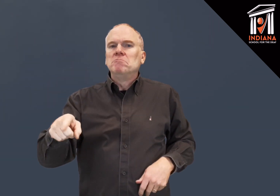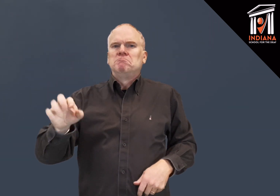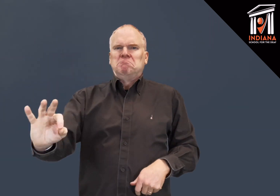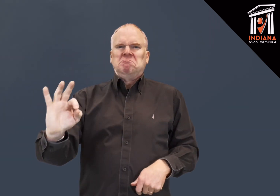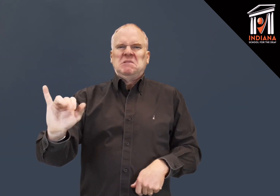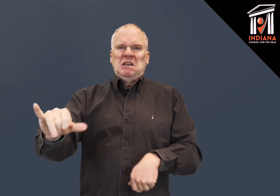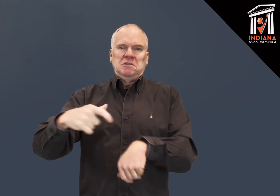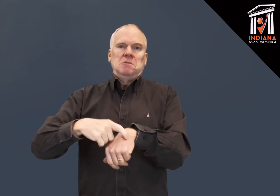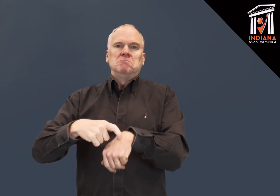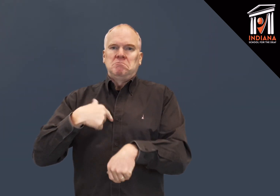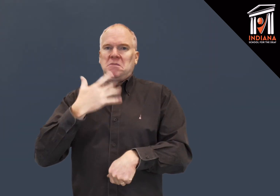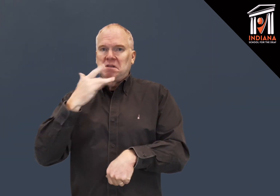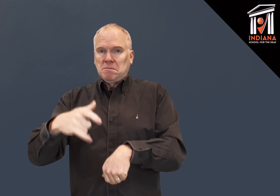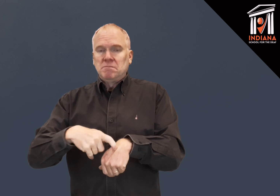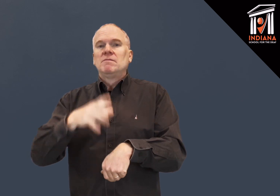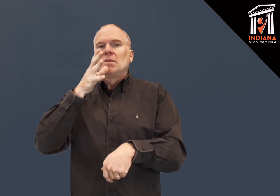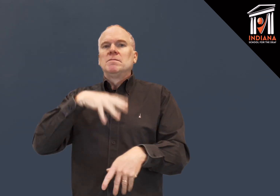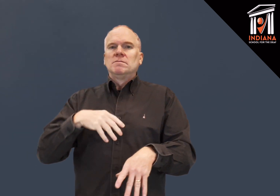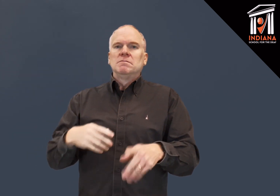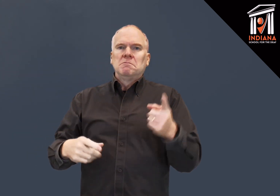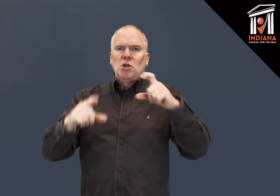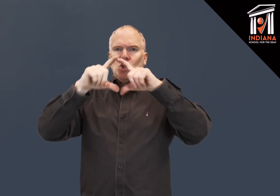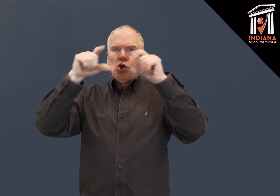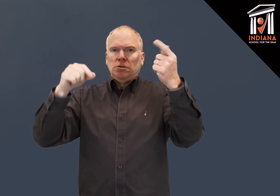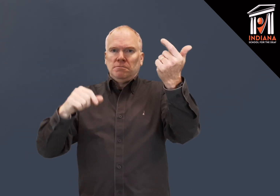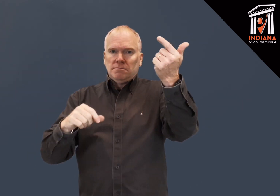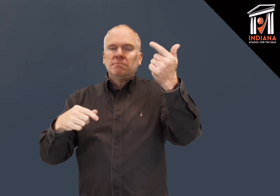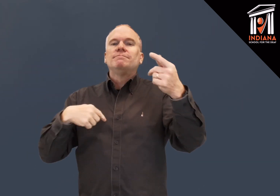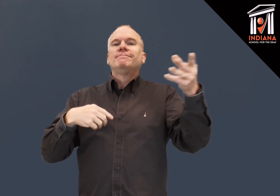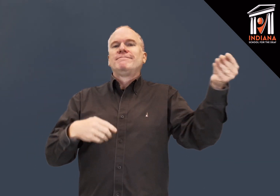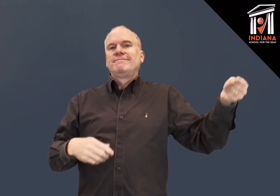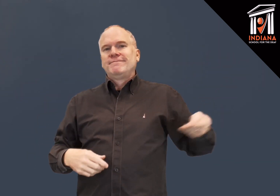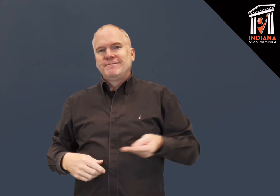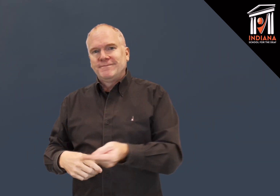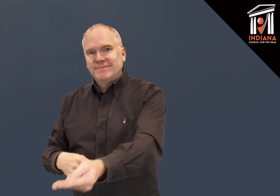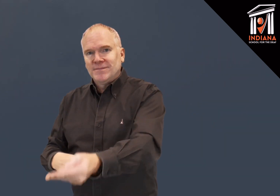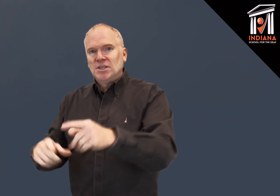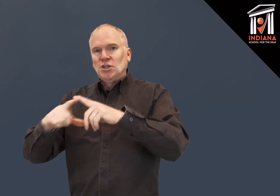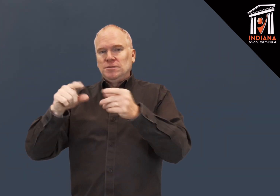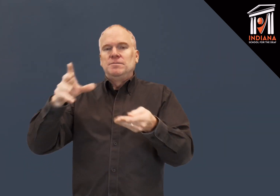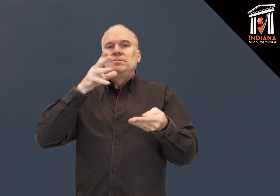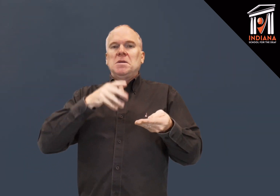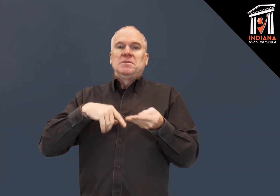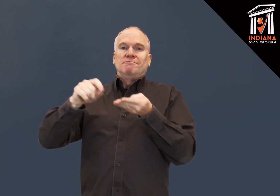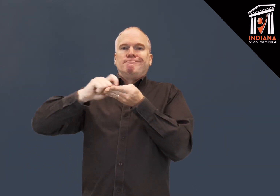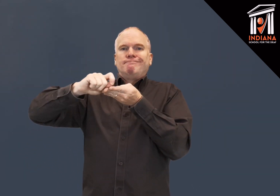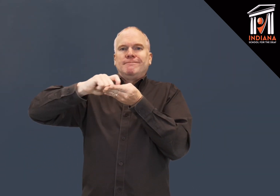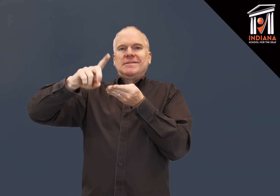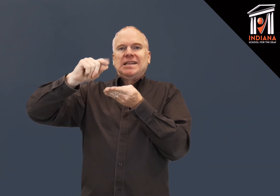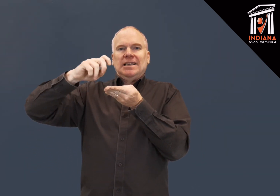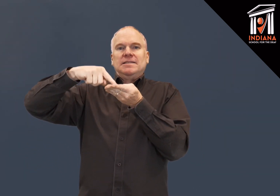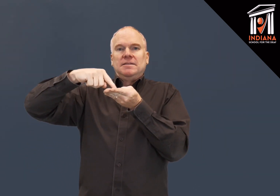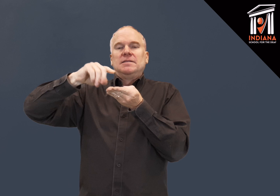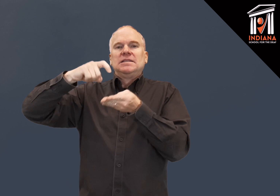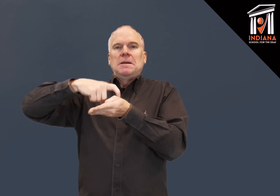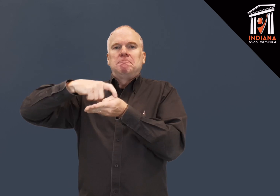that would be fine. She told me the time was 10 o'clock. And I said, that would be great. Same time as I'm doing now. So she gave me the card